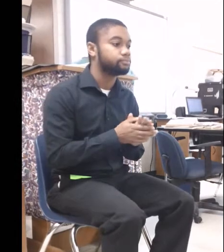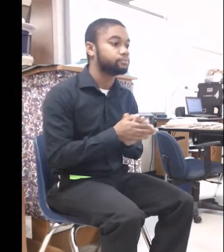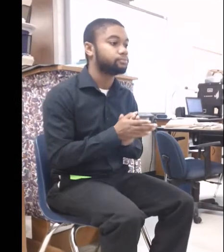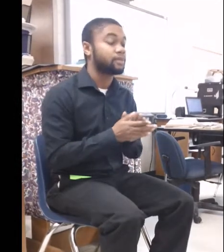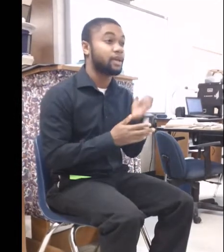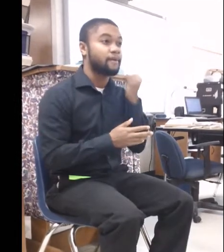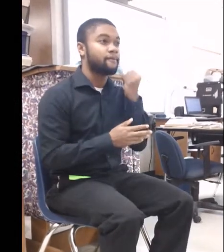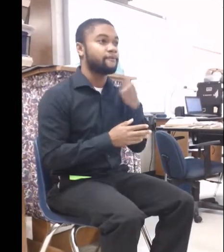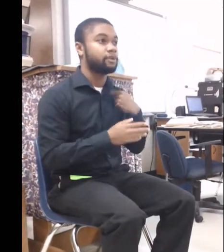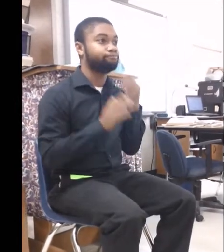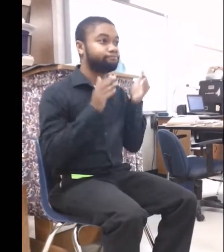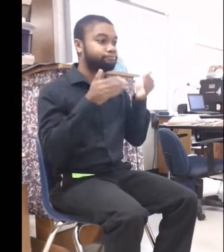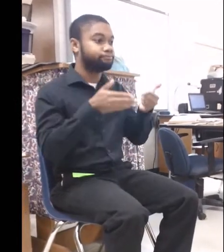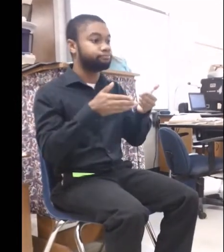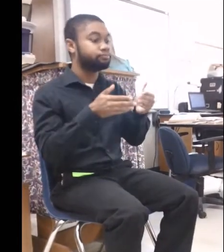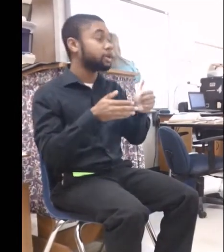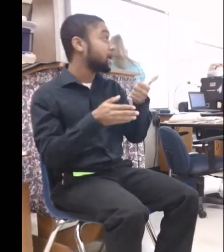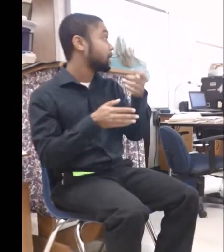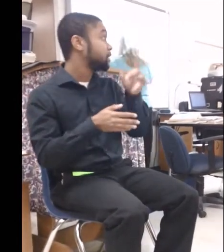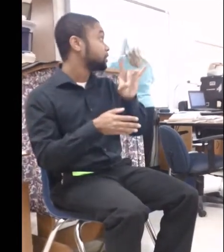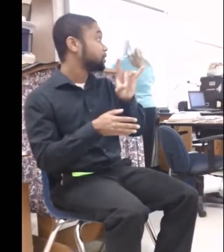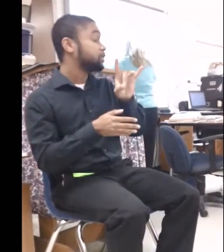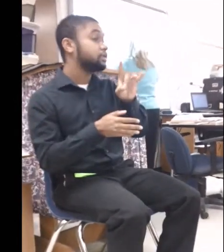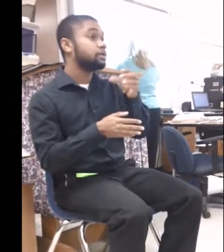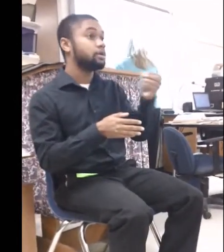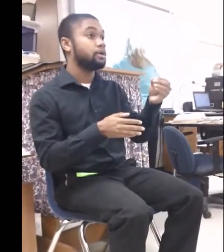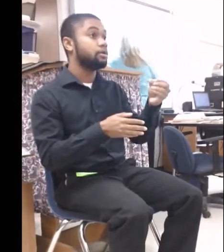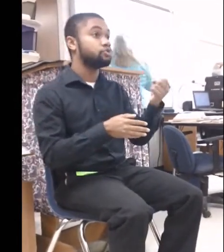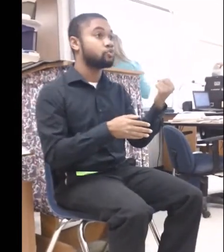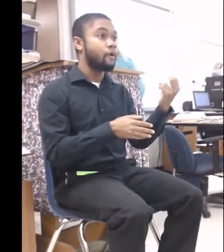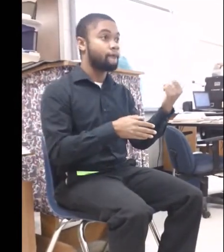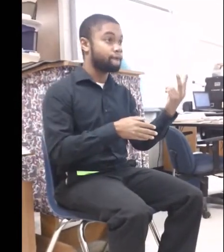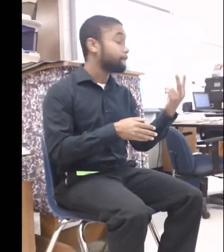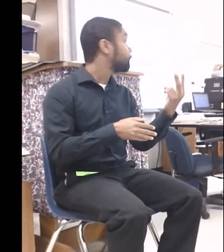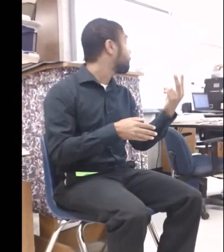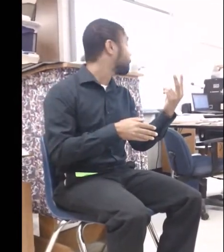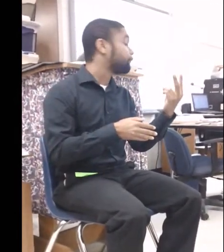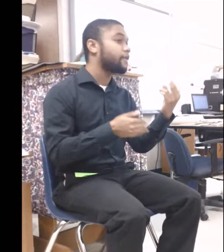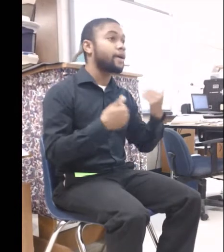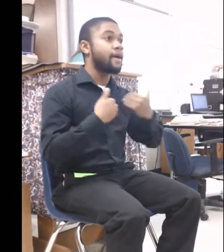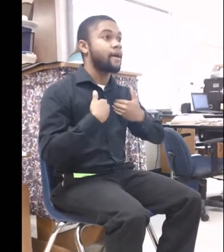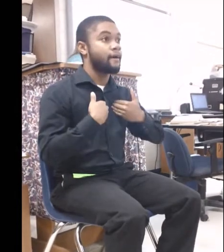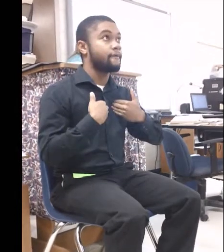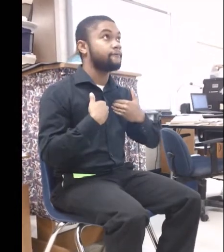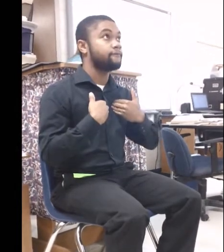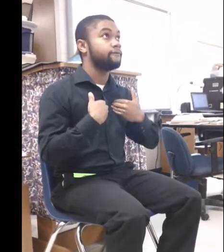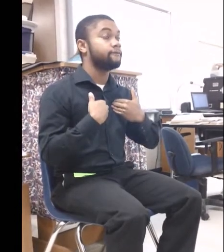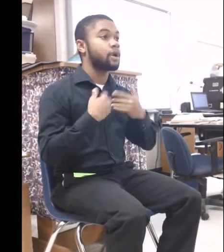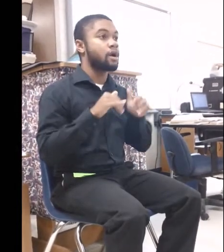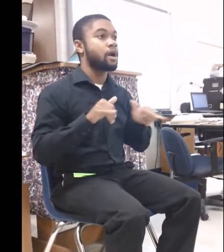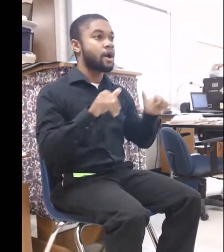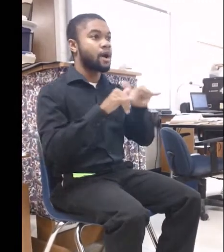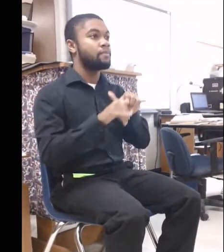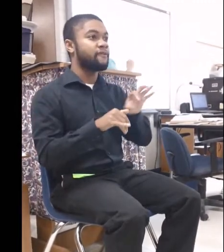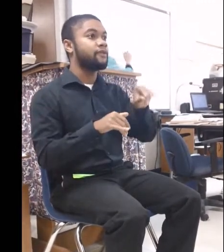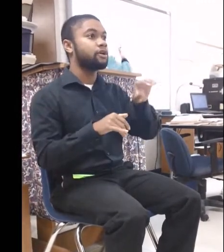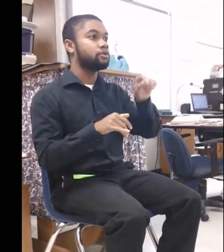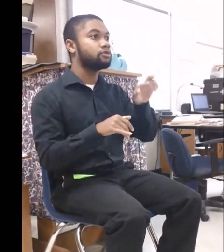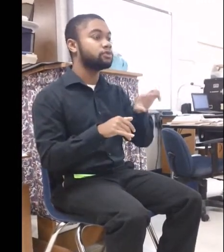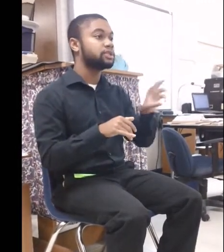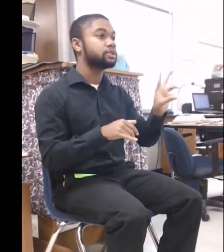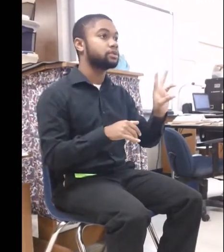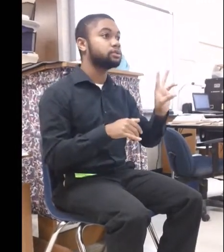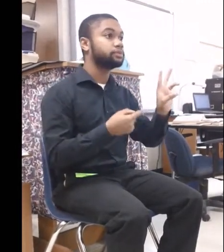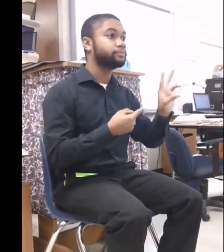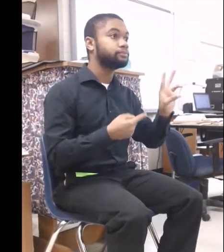Okay, if I look at 18 and 12, they have a common factor of what? 6.